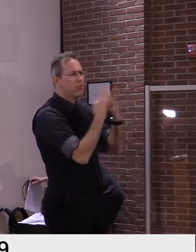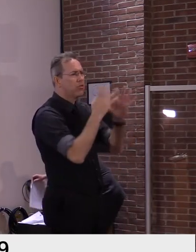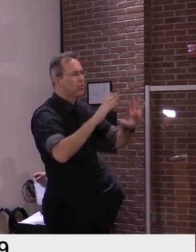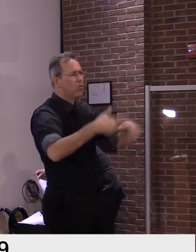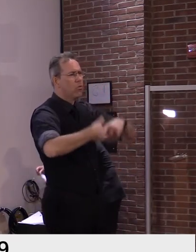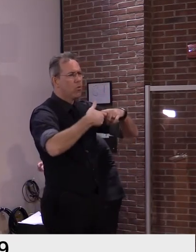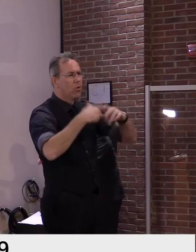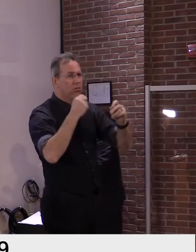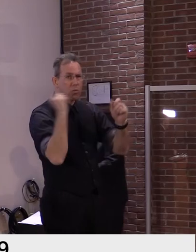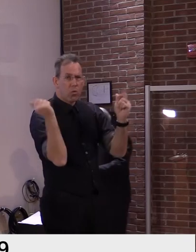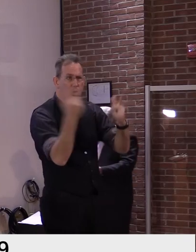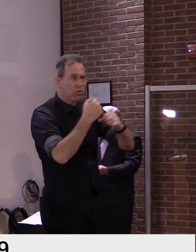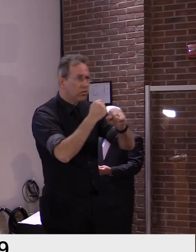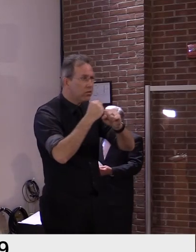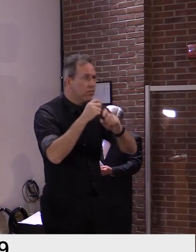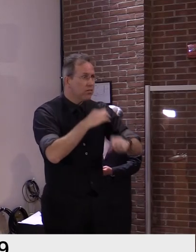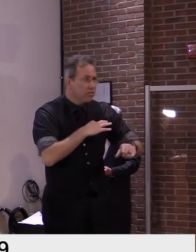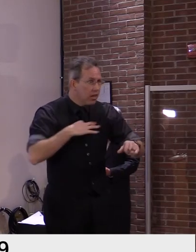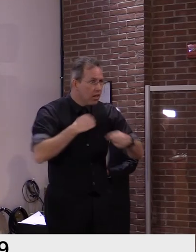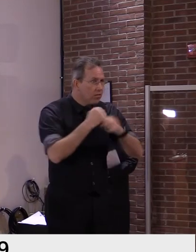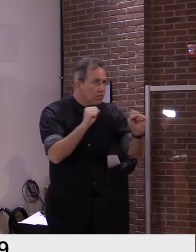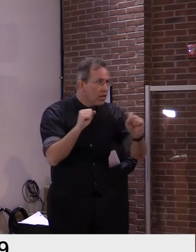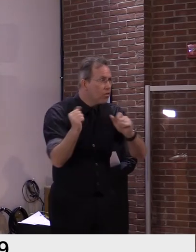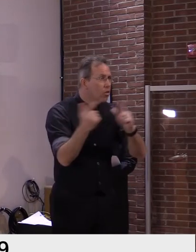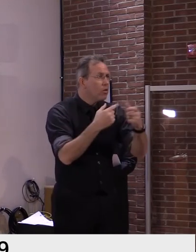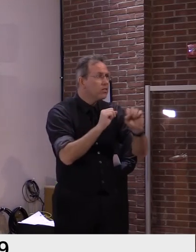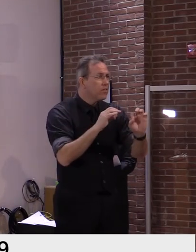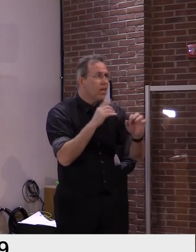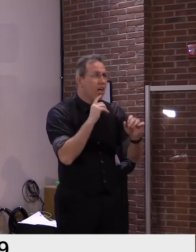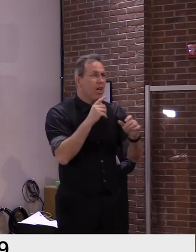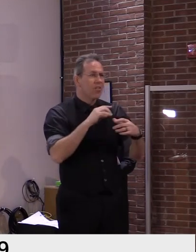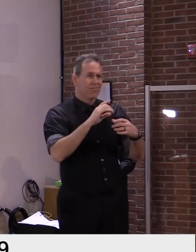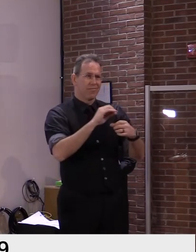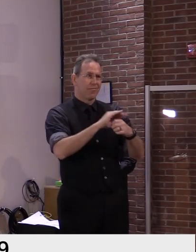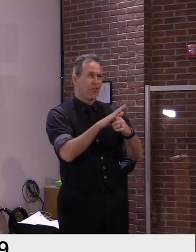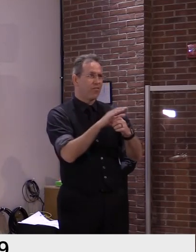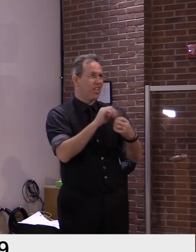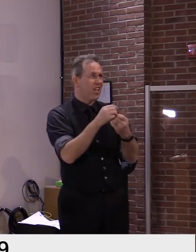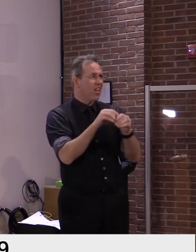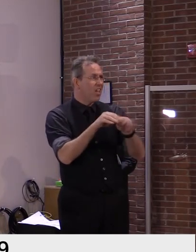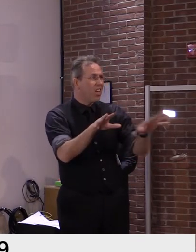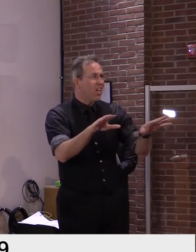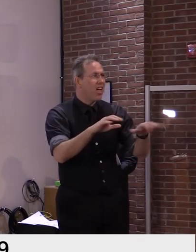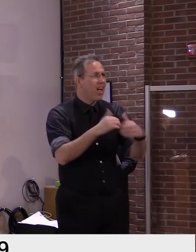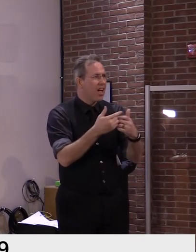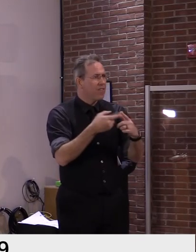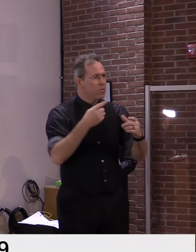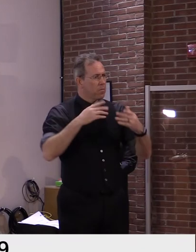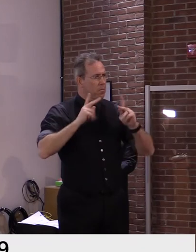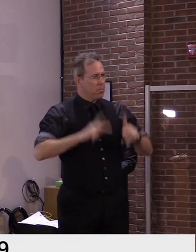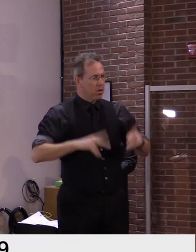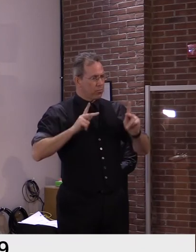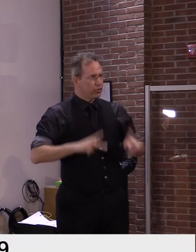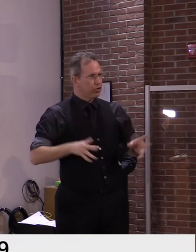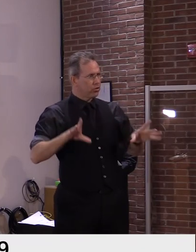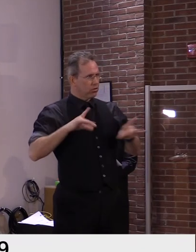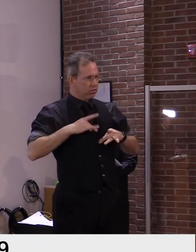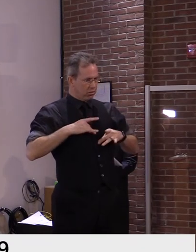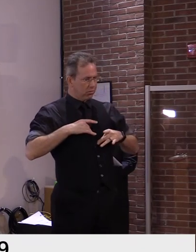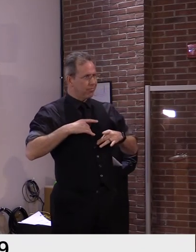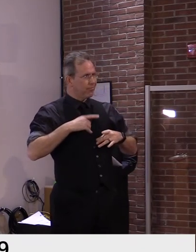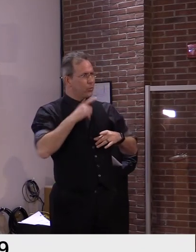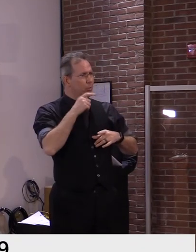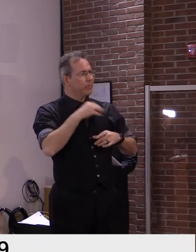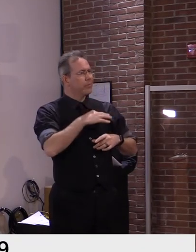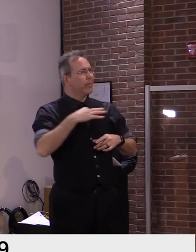only port of entry for the virus right now is staff. So that's the only way it can come in to the facility. So if we